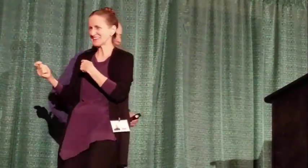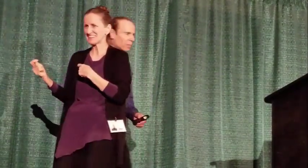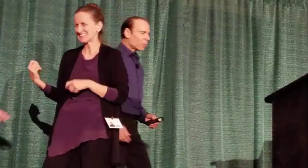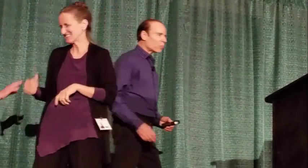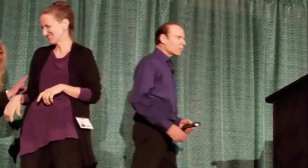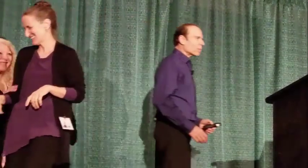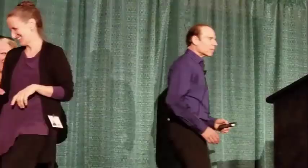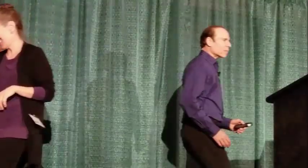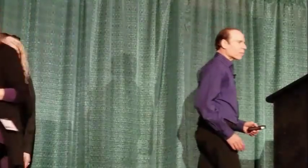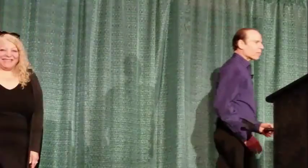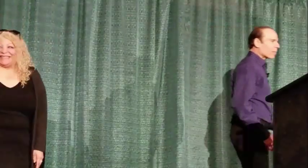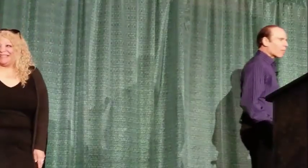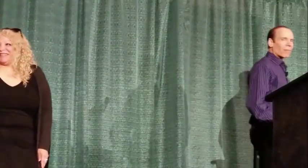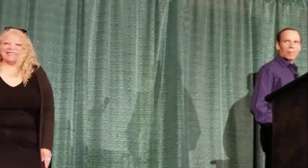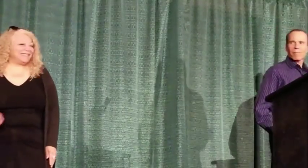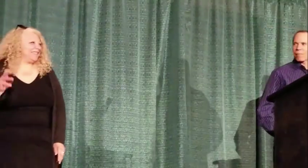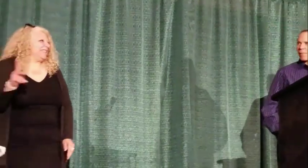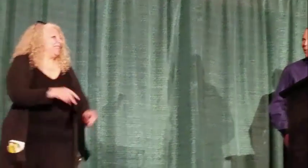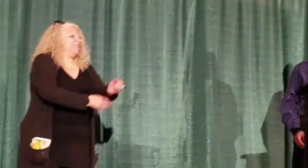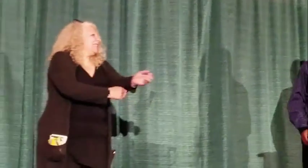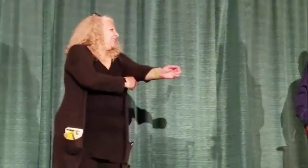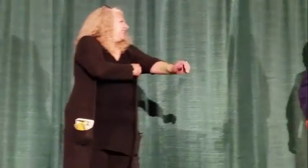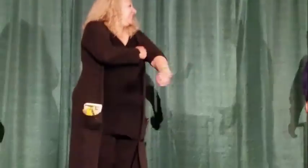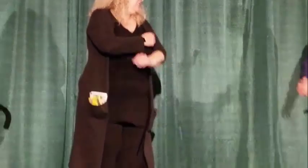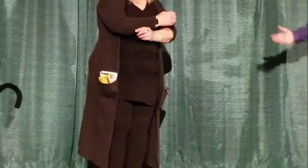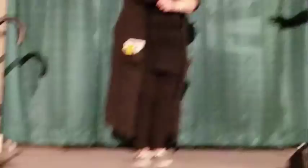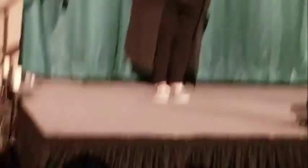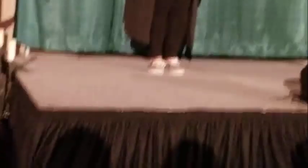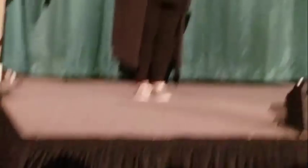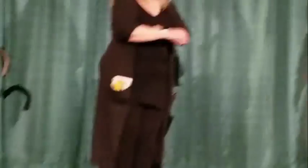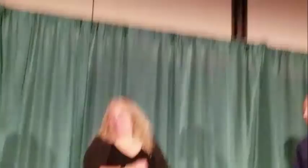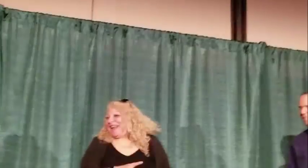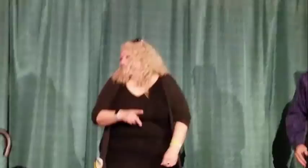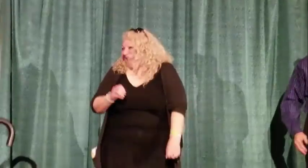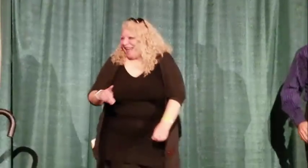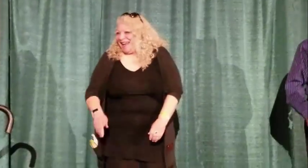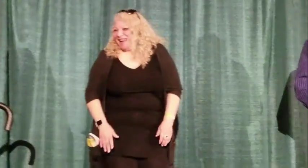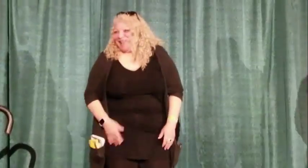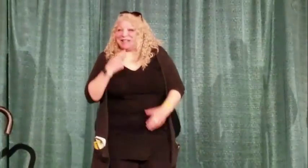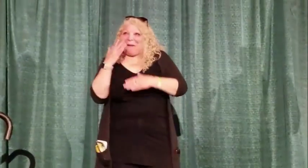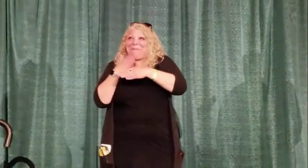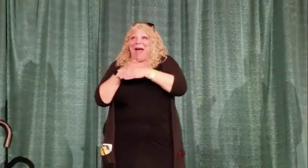Okay. I can help you now.